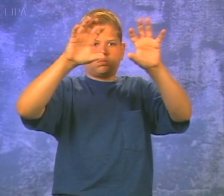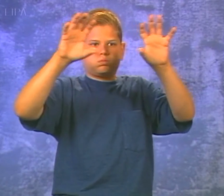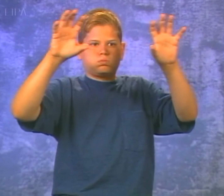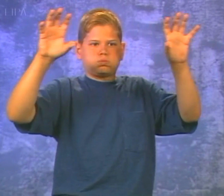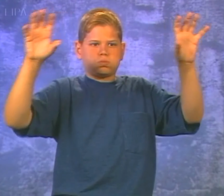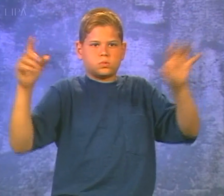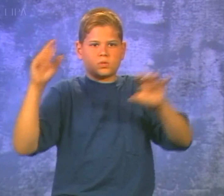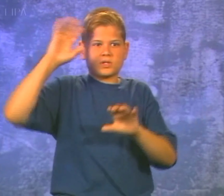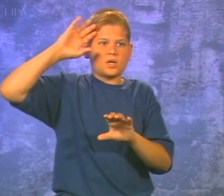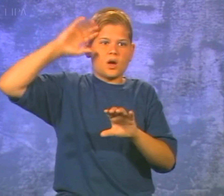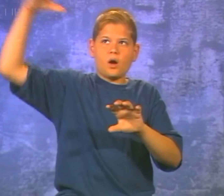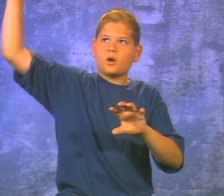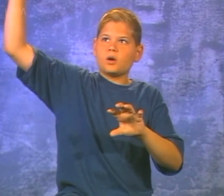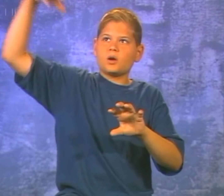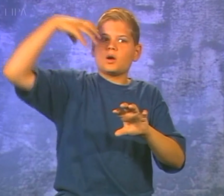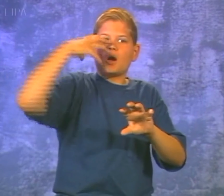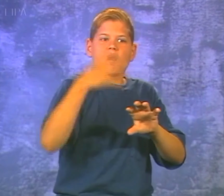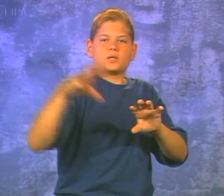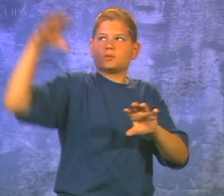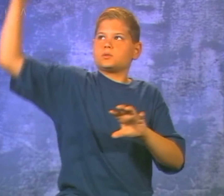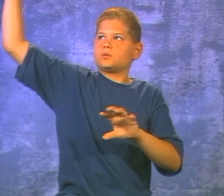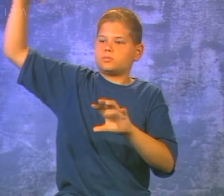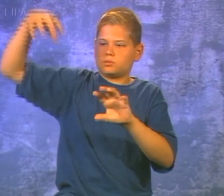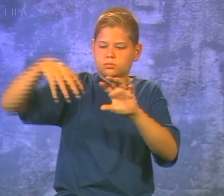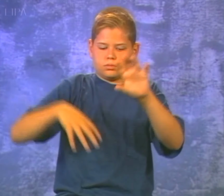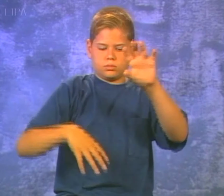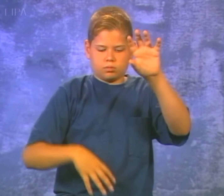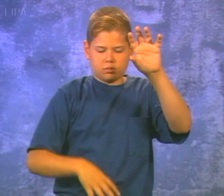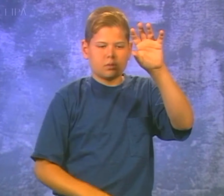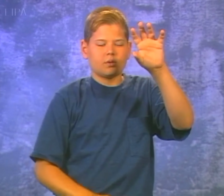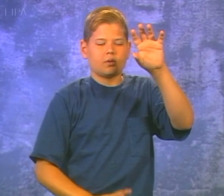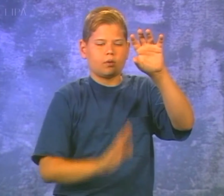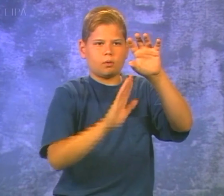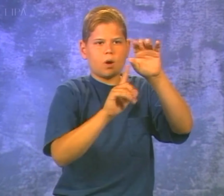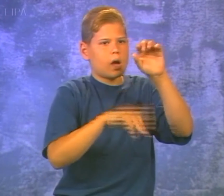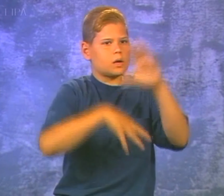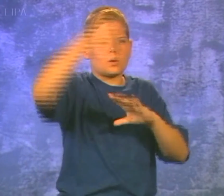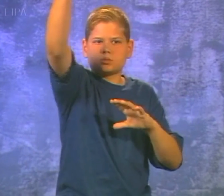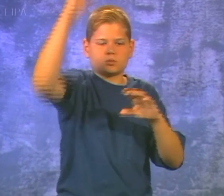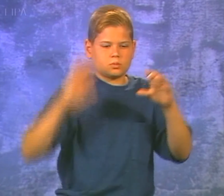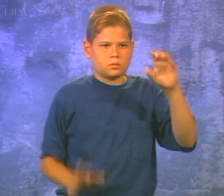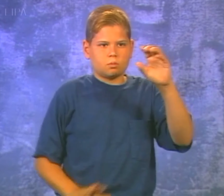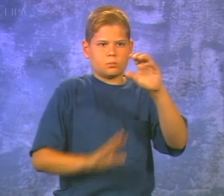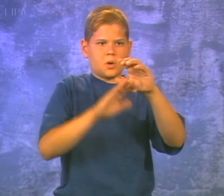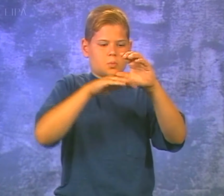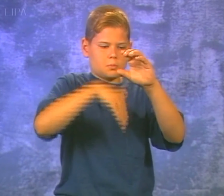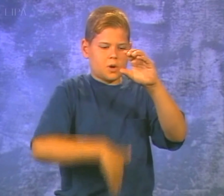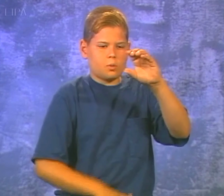that cause the amount of oxygen in the air to be a lot lower.